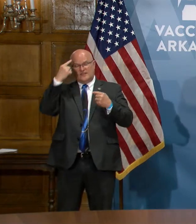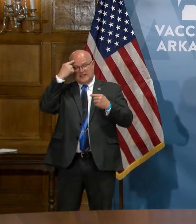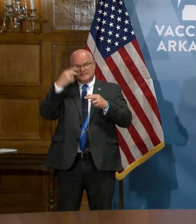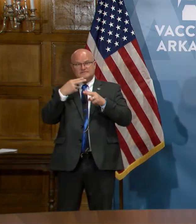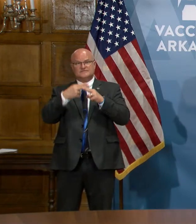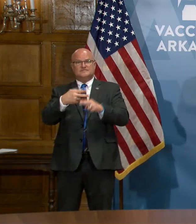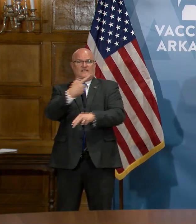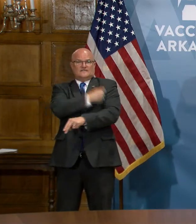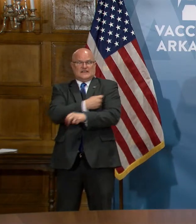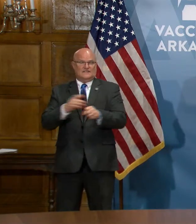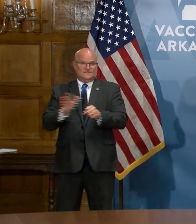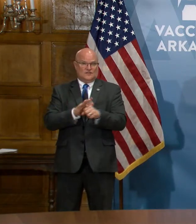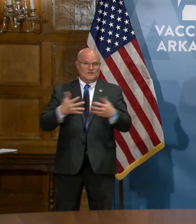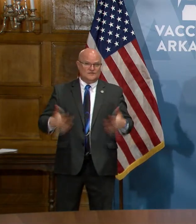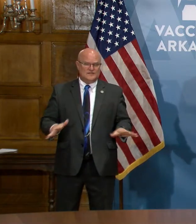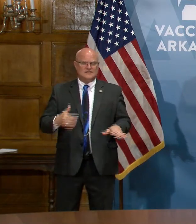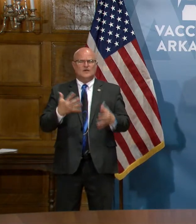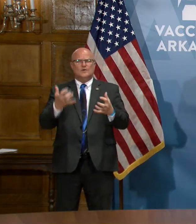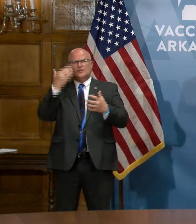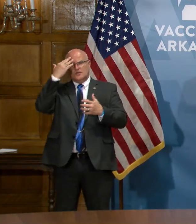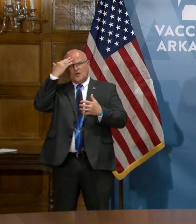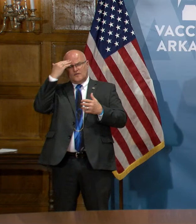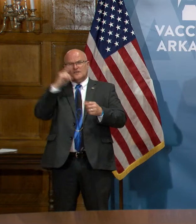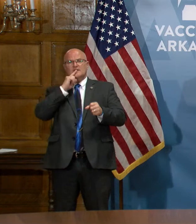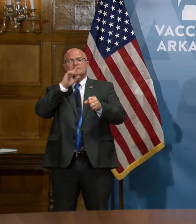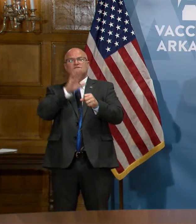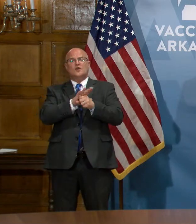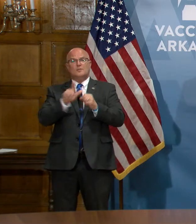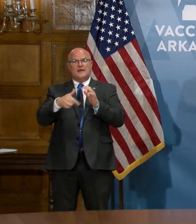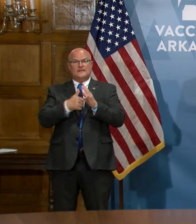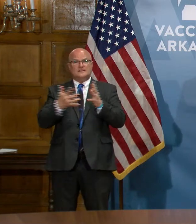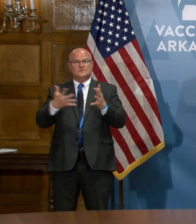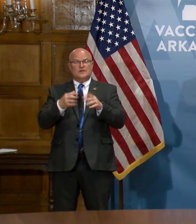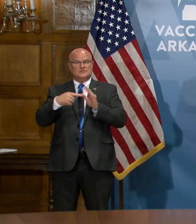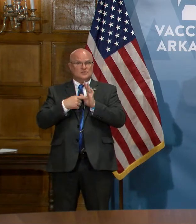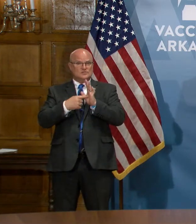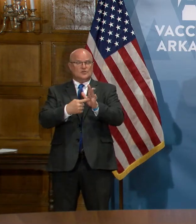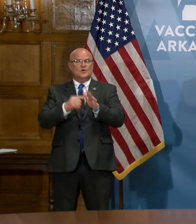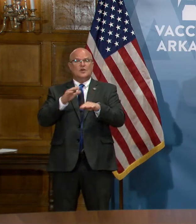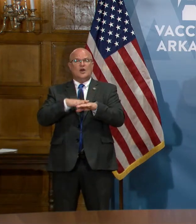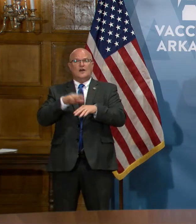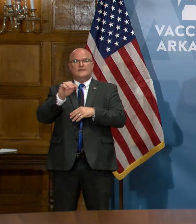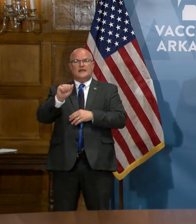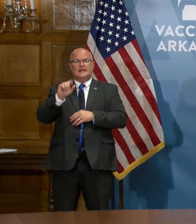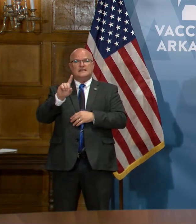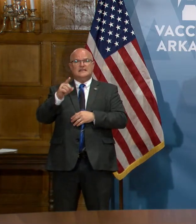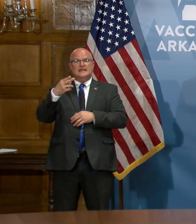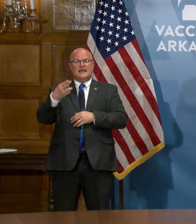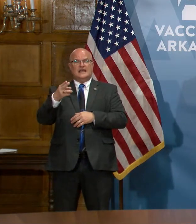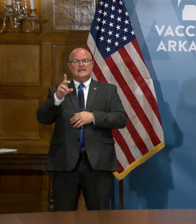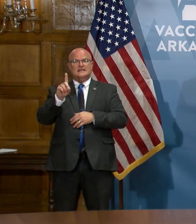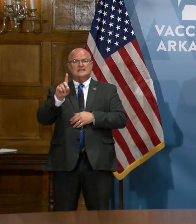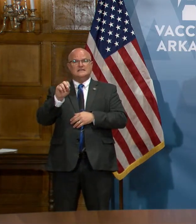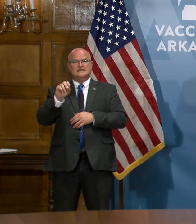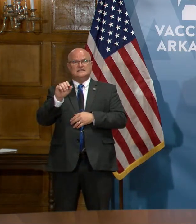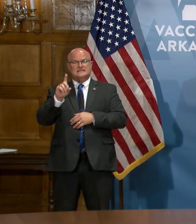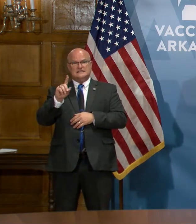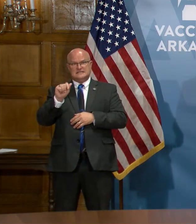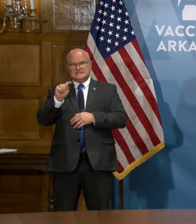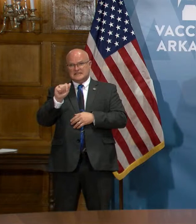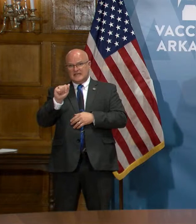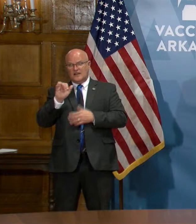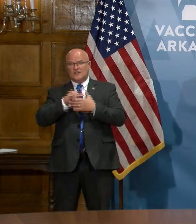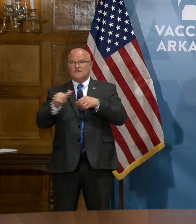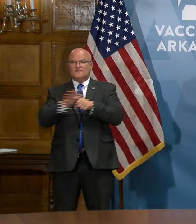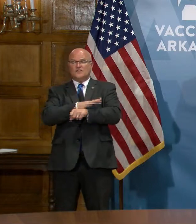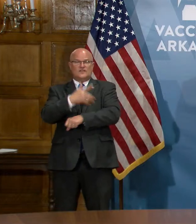considered vaccinated. So I just wanted to know if you could confirm is this what's reflected on the ADH data that's released daily? Are